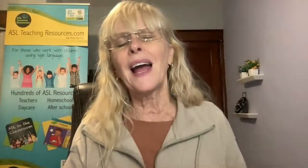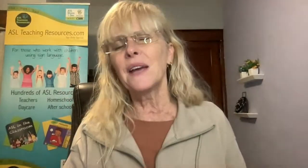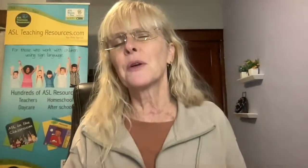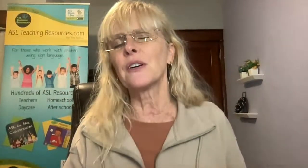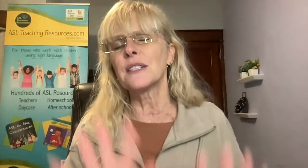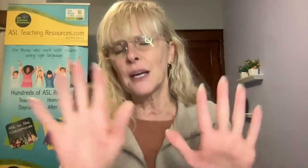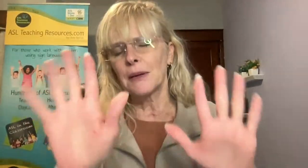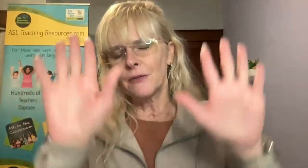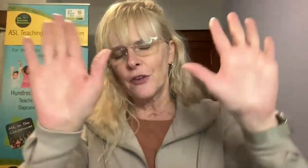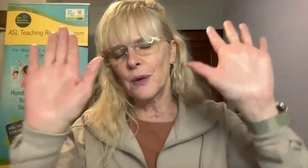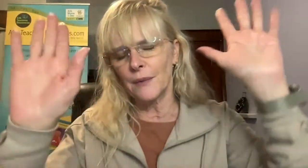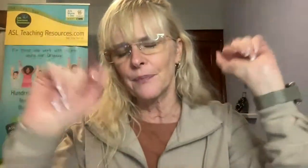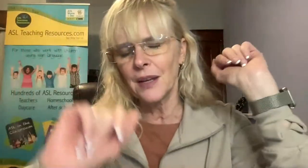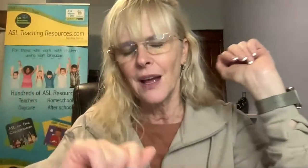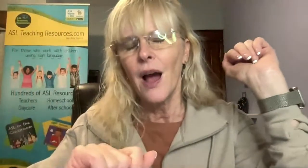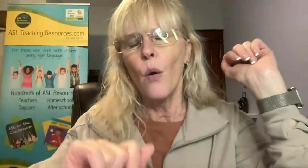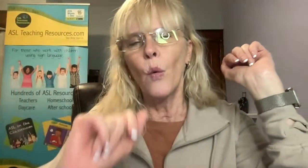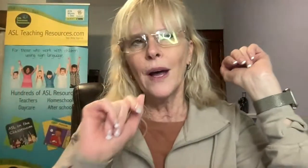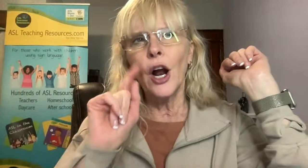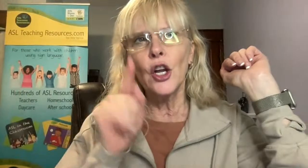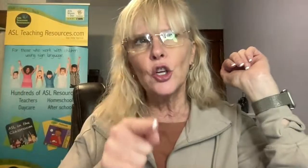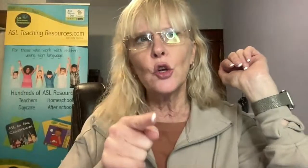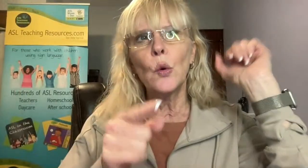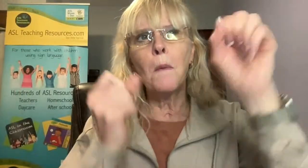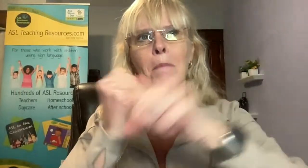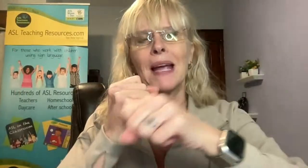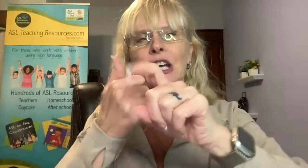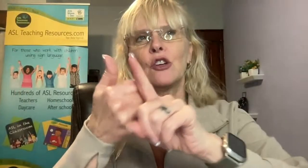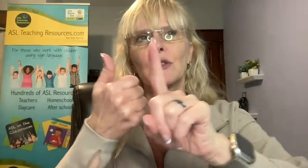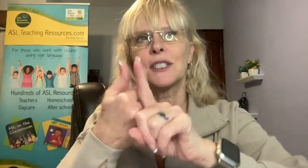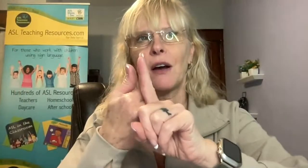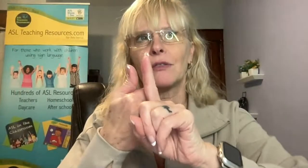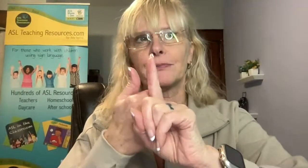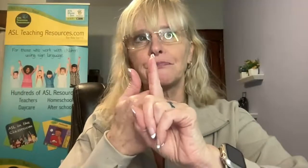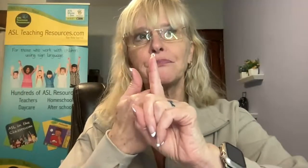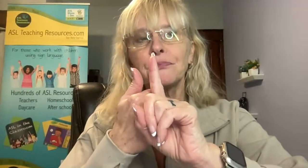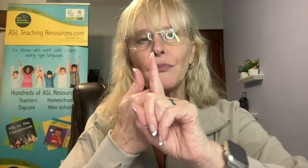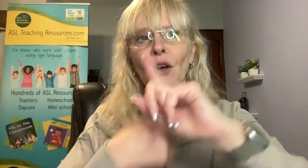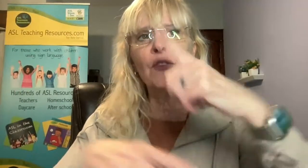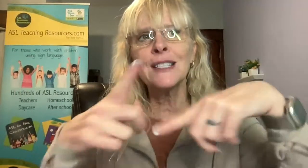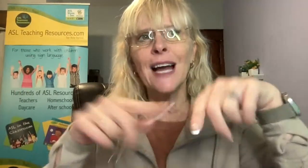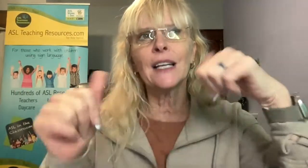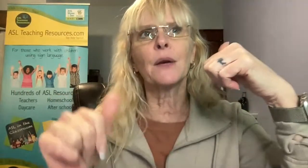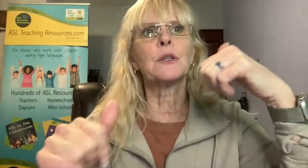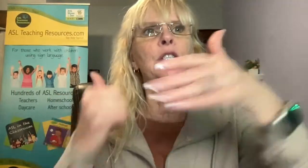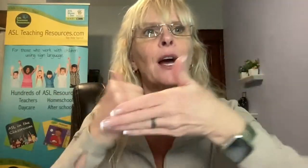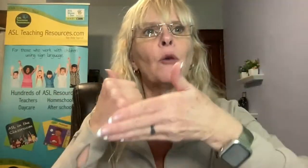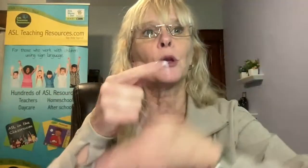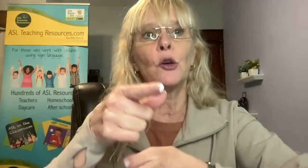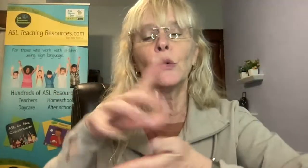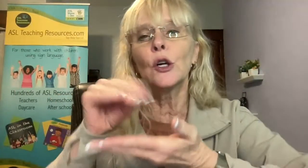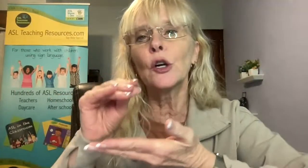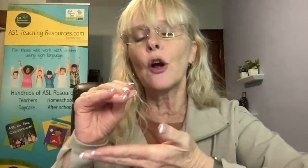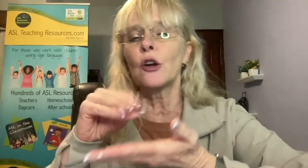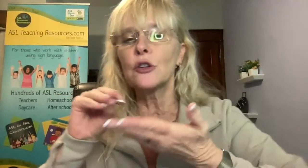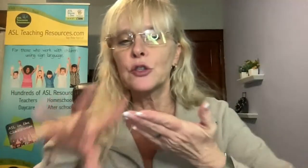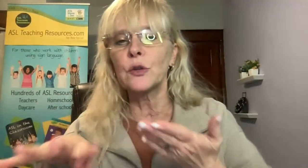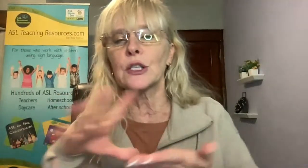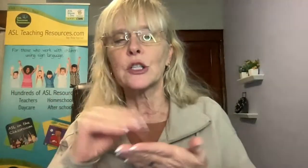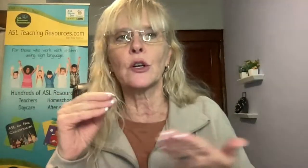am curious. Tell me, for real. What are you making yourself for sign language to help you learn or your students learn?